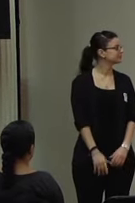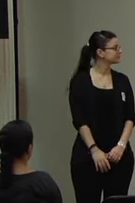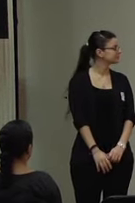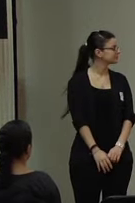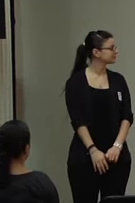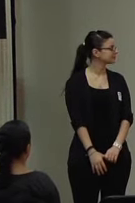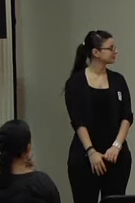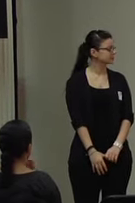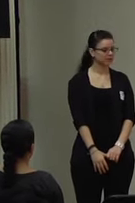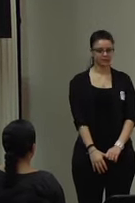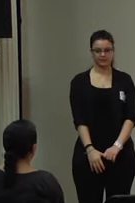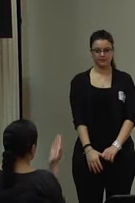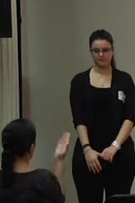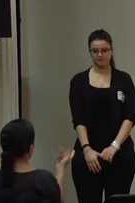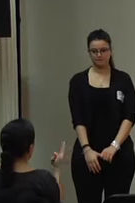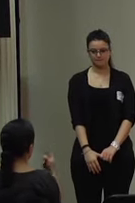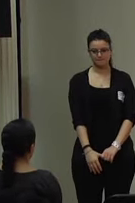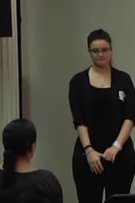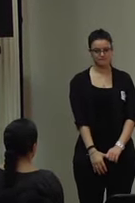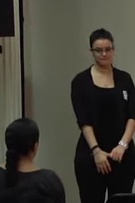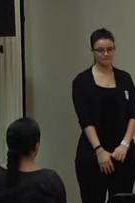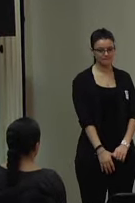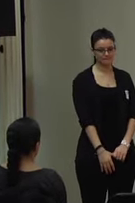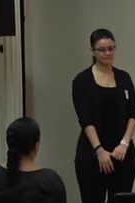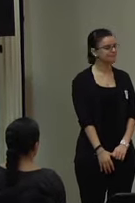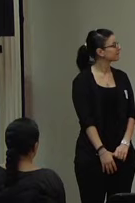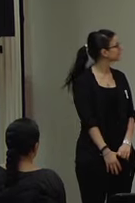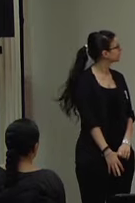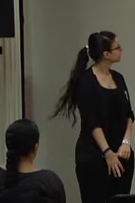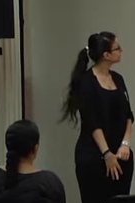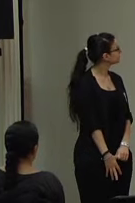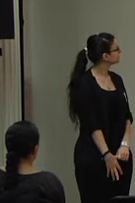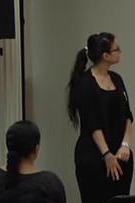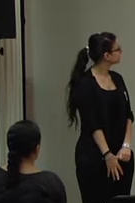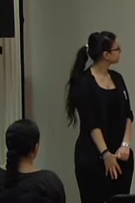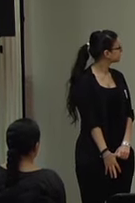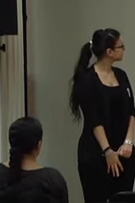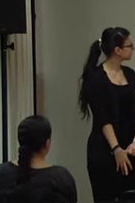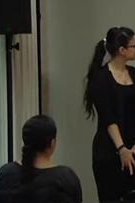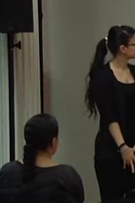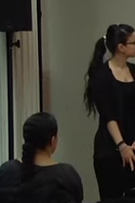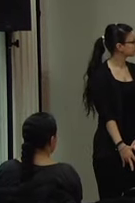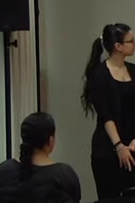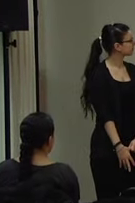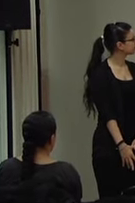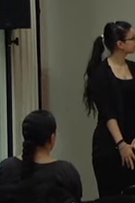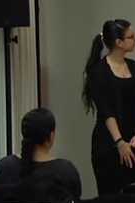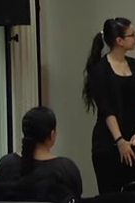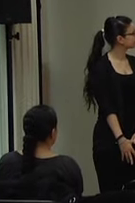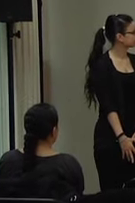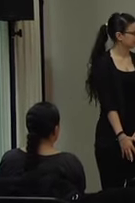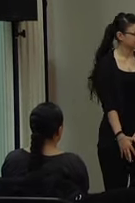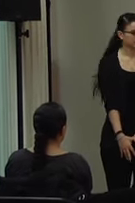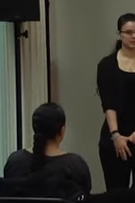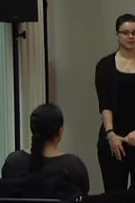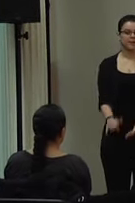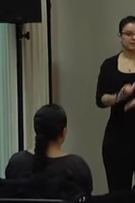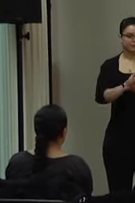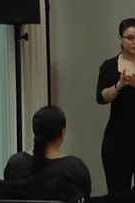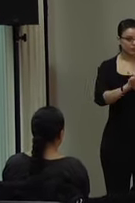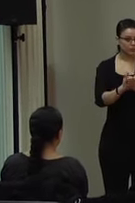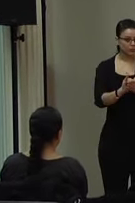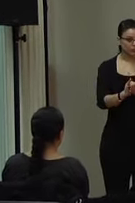packaging now, where if you don't have these things in an area near you, I'm sure you do here in New York City, but if you don't happen to have these near you, you can order